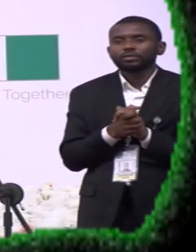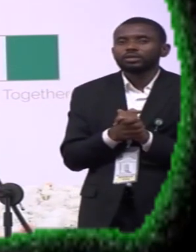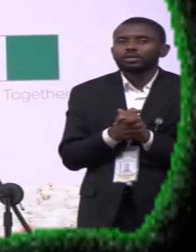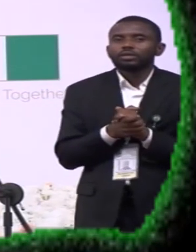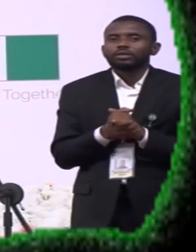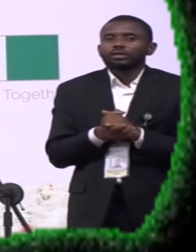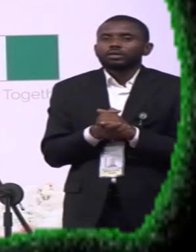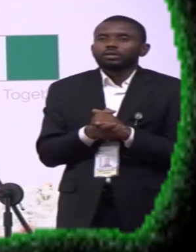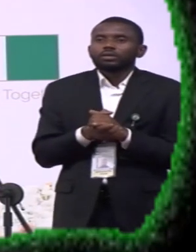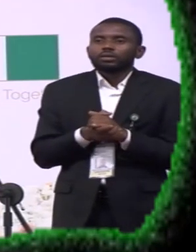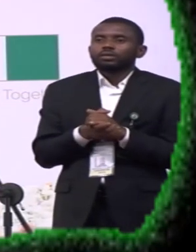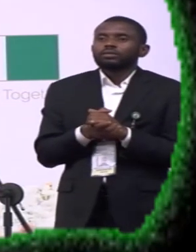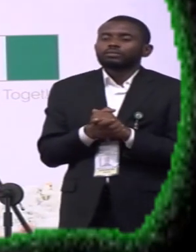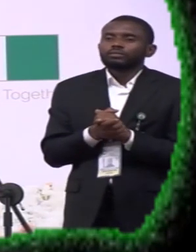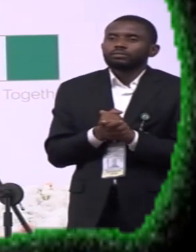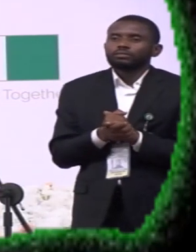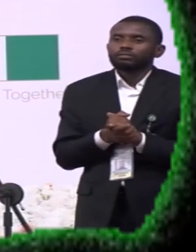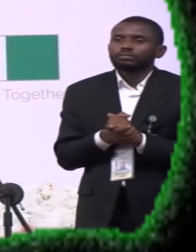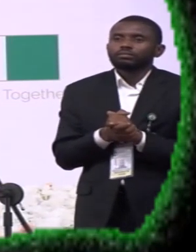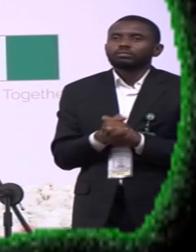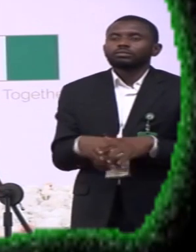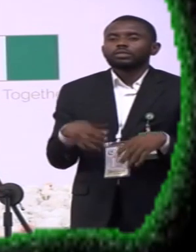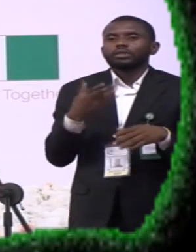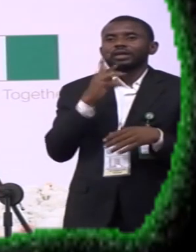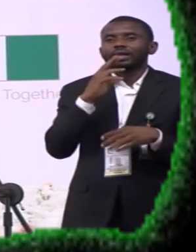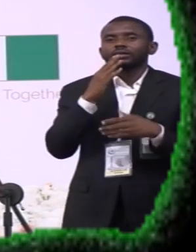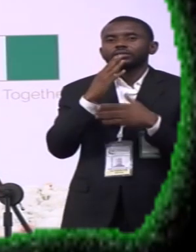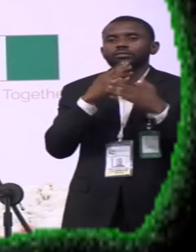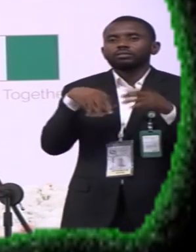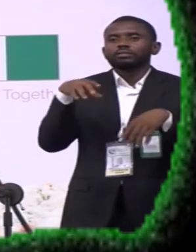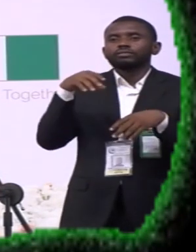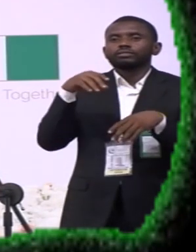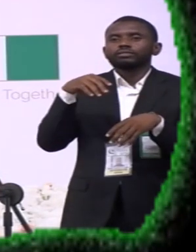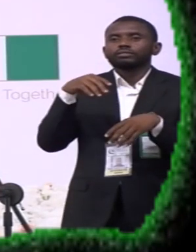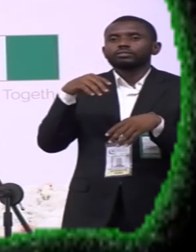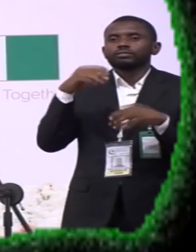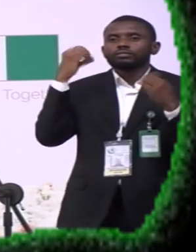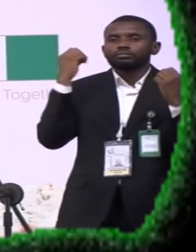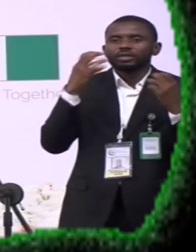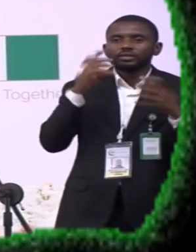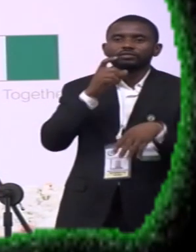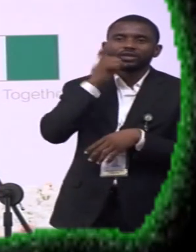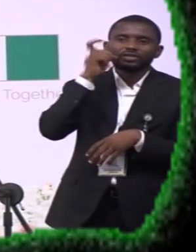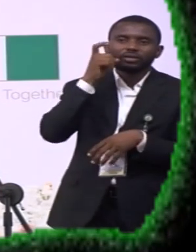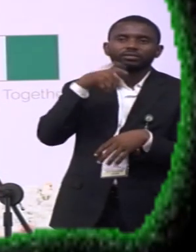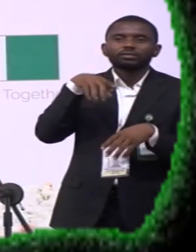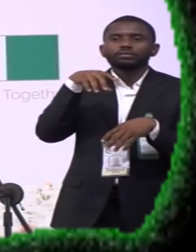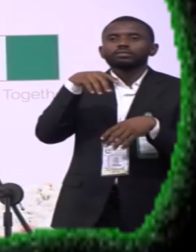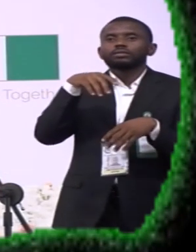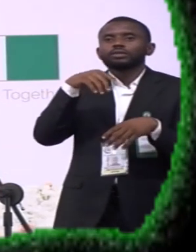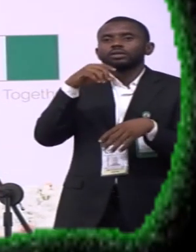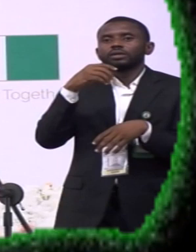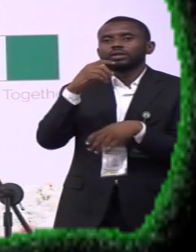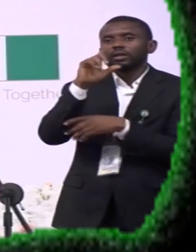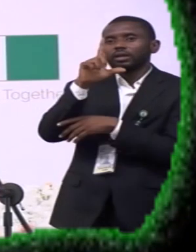Homosexuality, lesbianism, sexual perversion have been deodorized as sex education, and we are calling on you